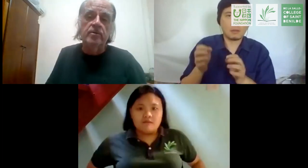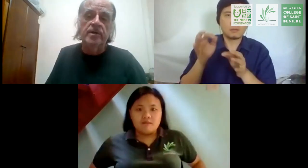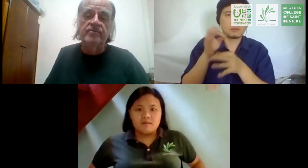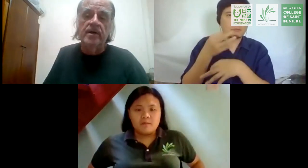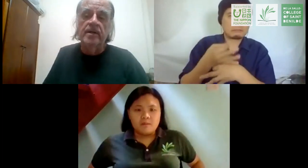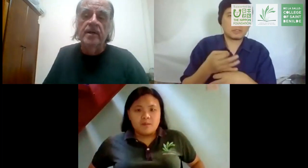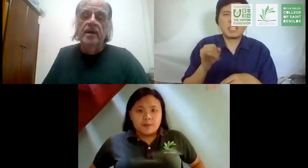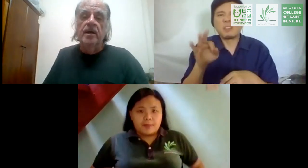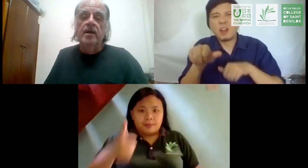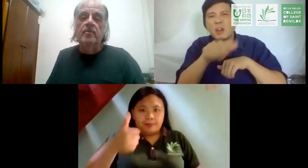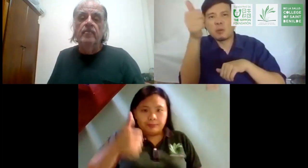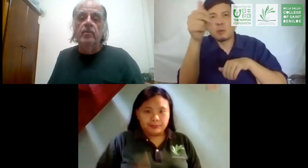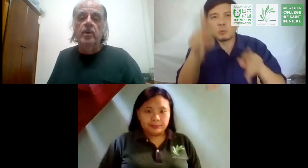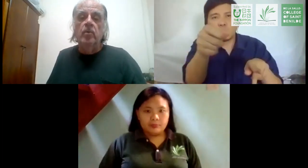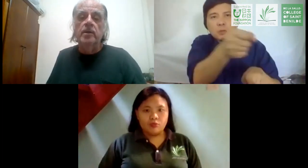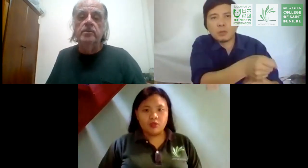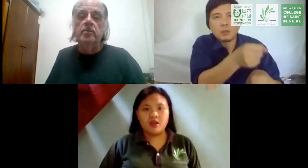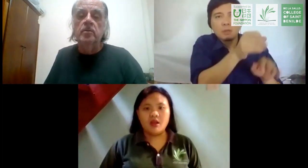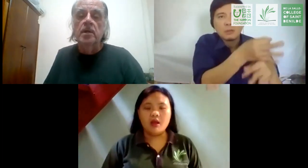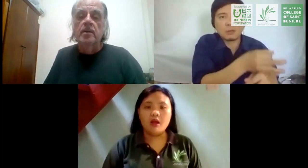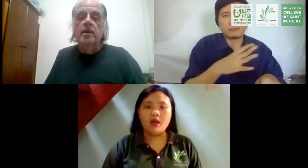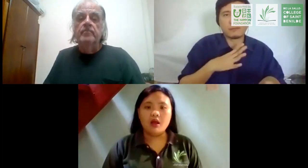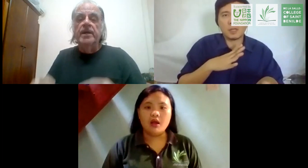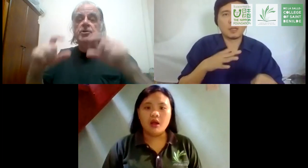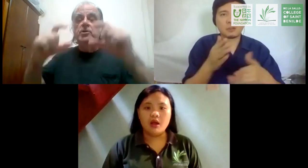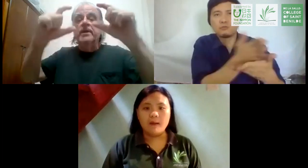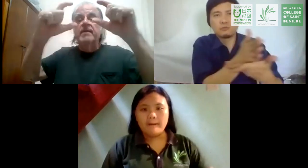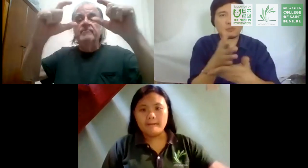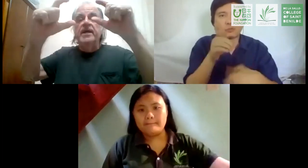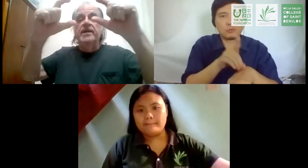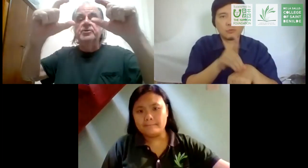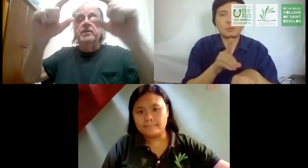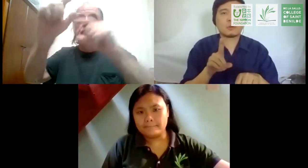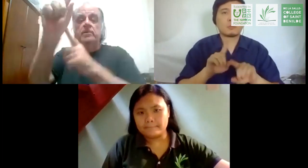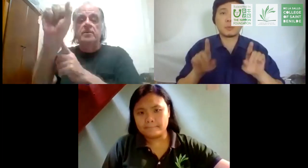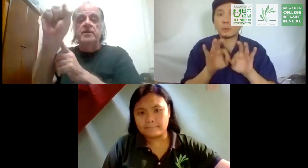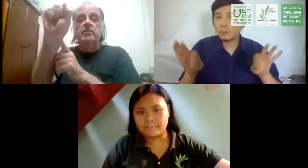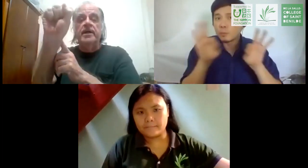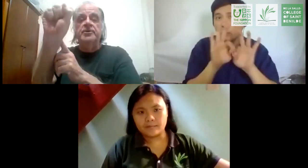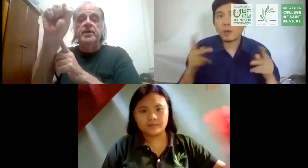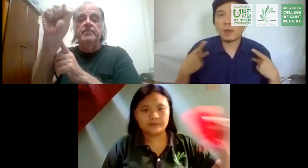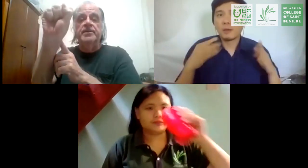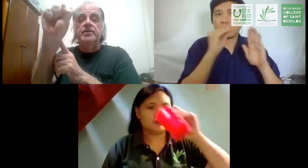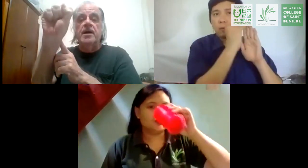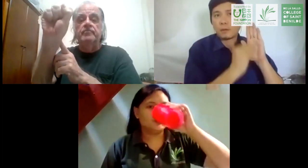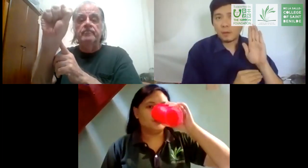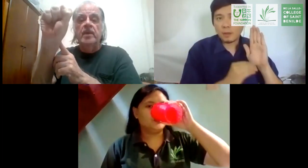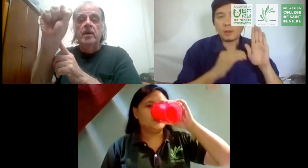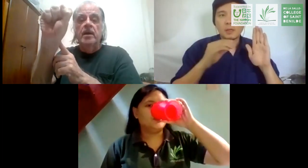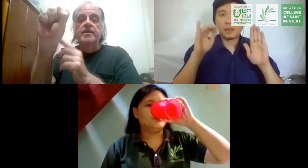it's fine. But we want to make sure we have the hand shape, the single hand shape at the top. And then if